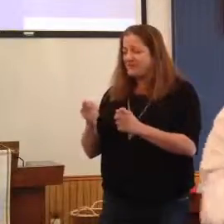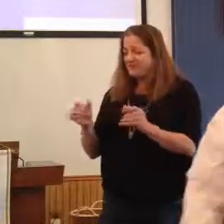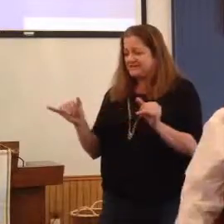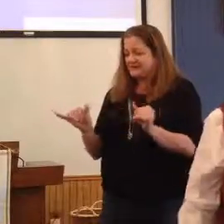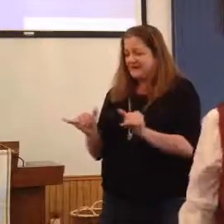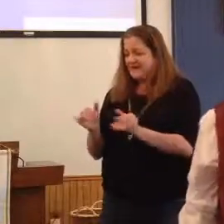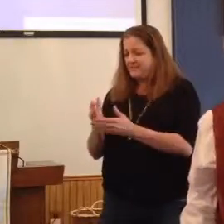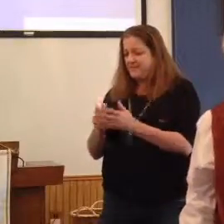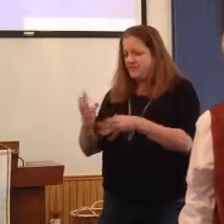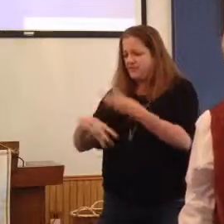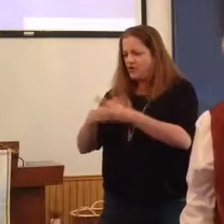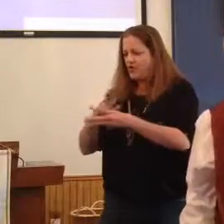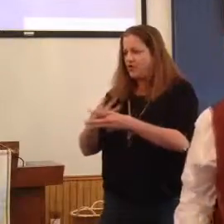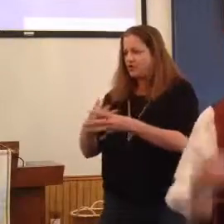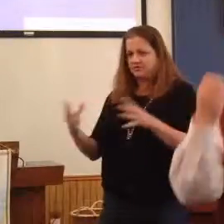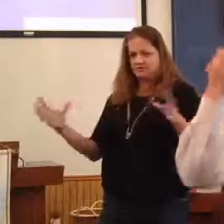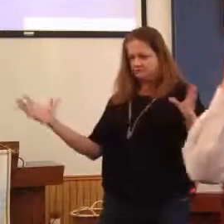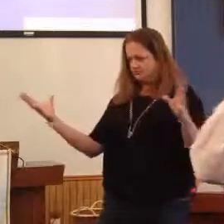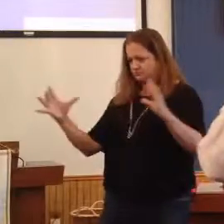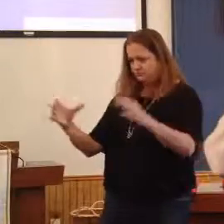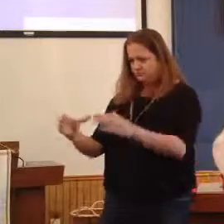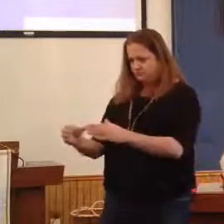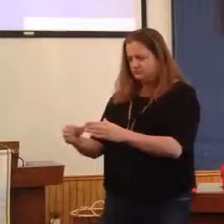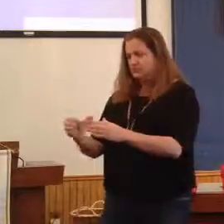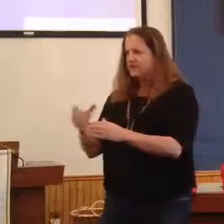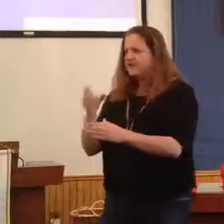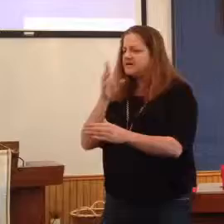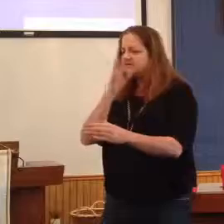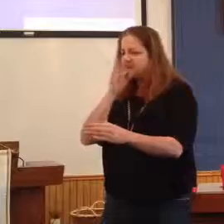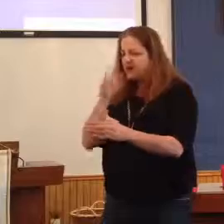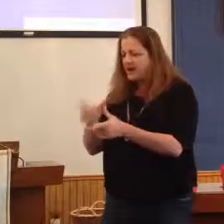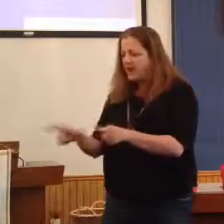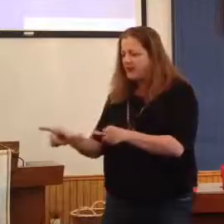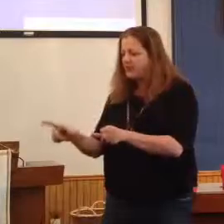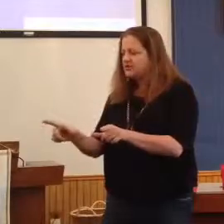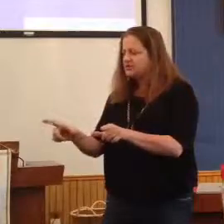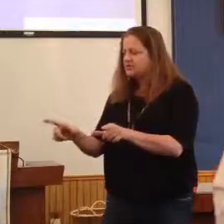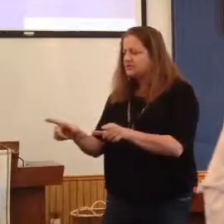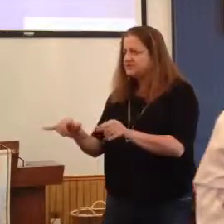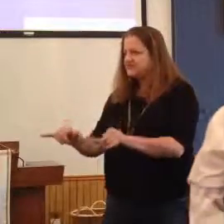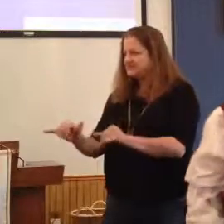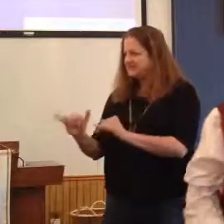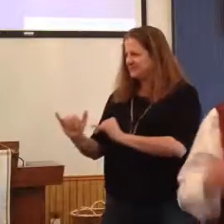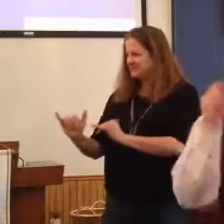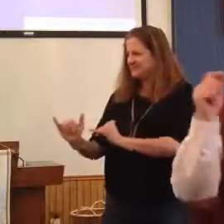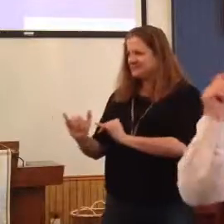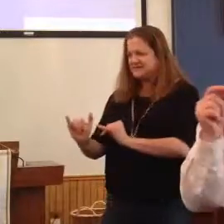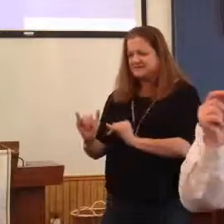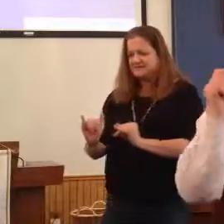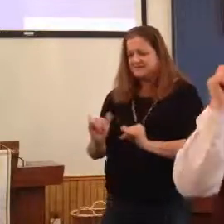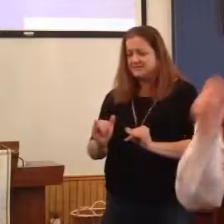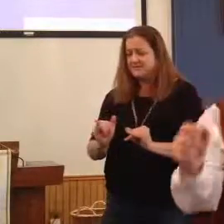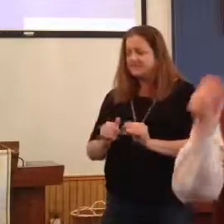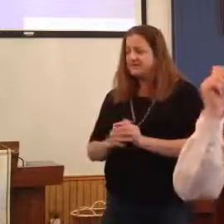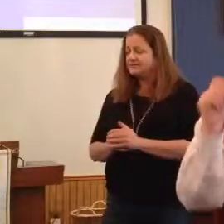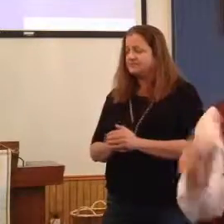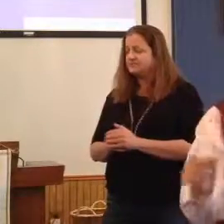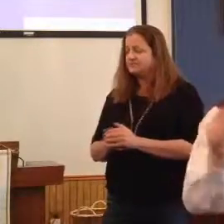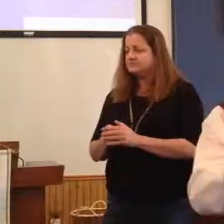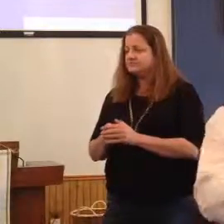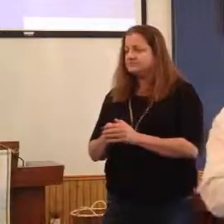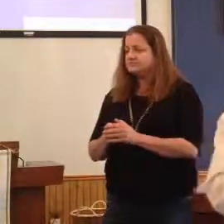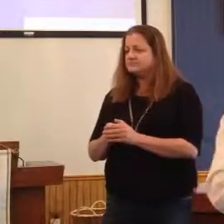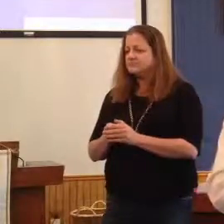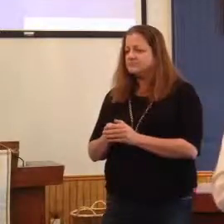world as we are. Someone who speaks the same language that we do. Because we come